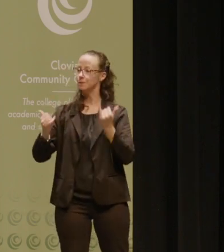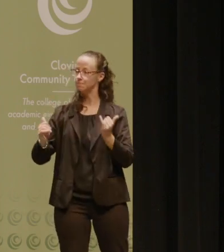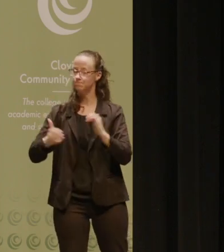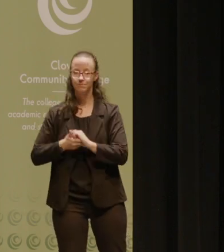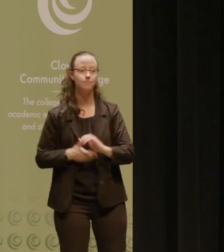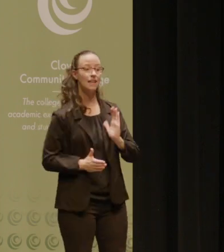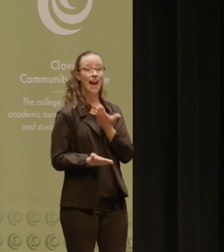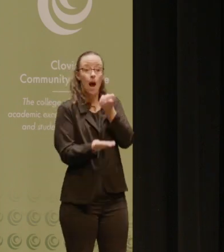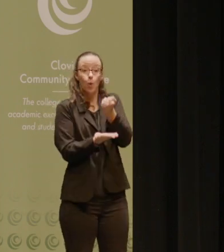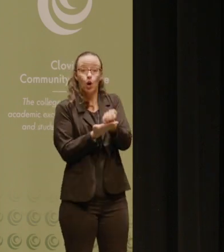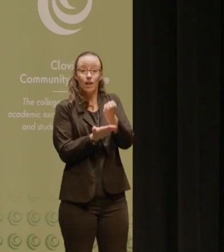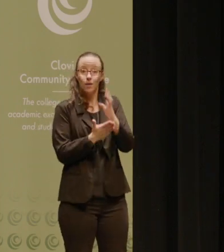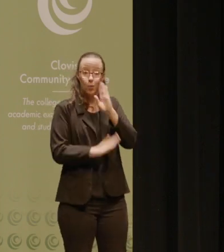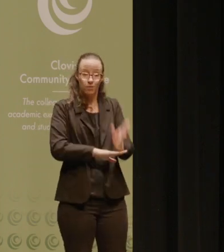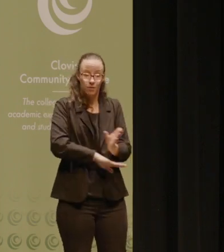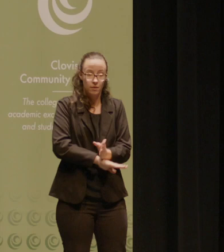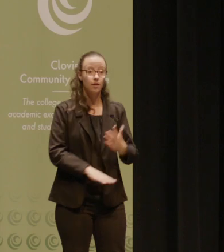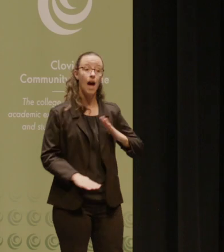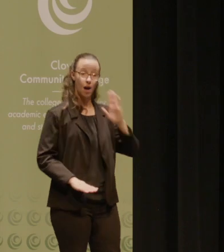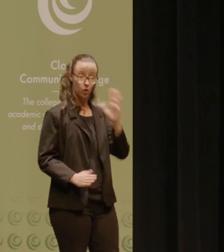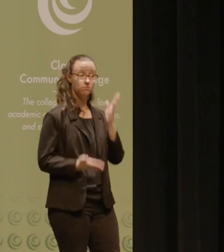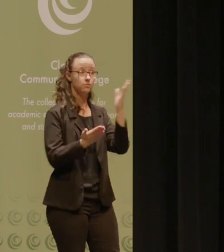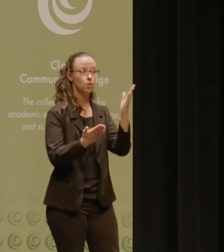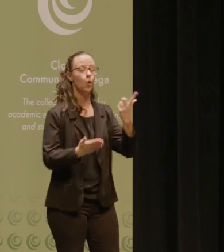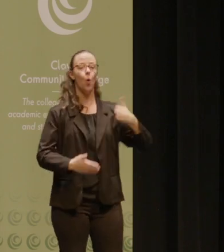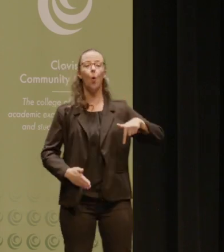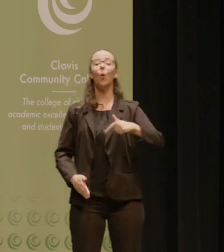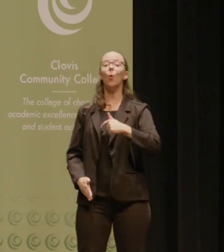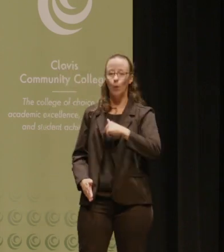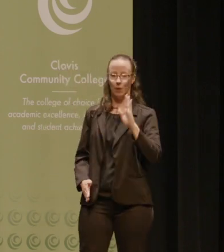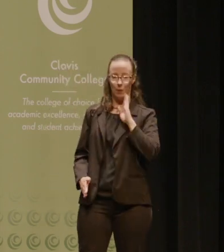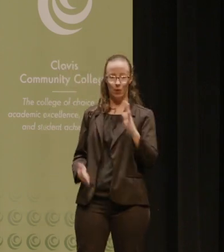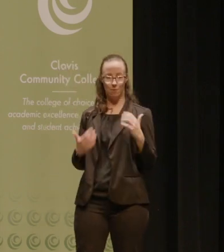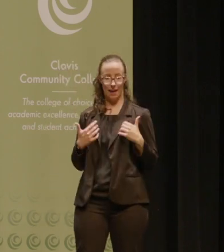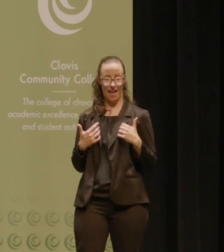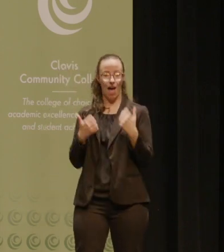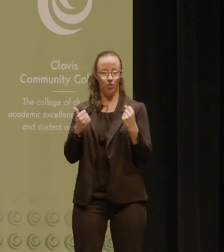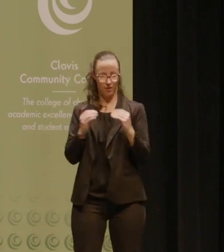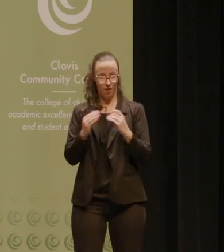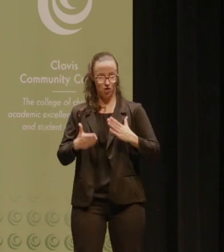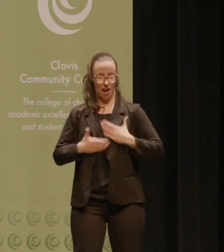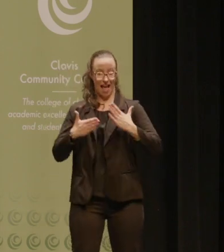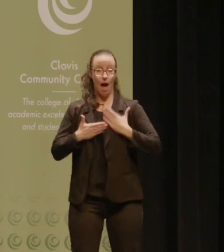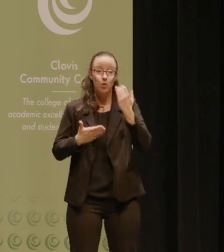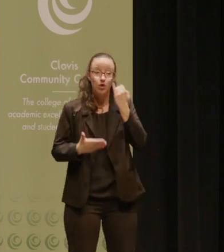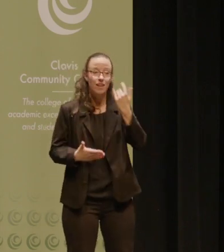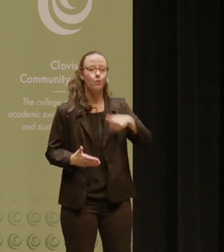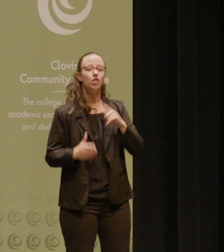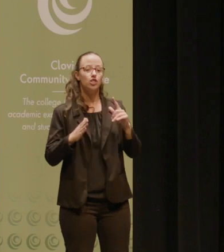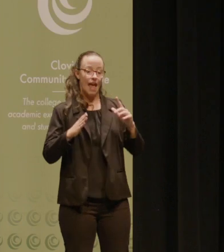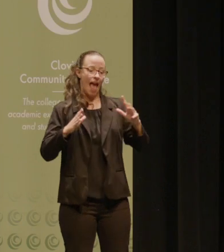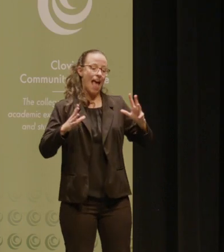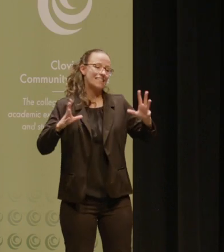economy will be better. In fact, I would argue we would be a little bit healthier and happier if we could just accept a